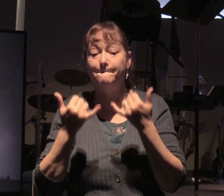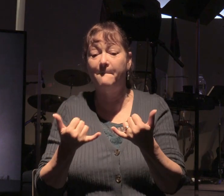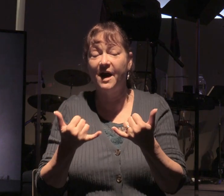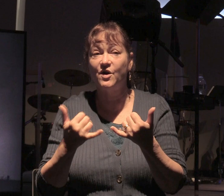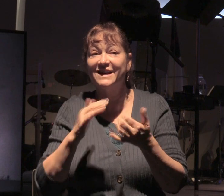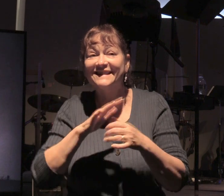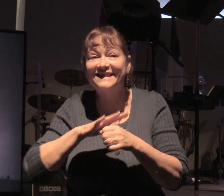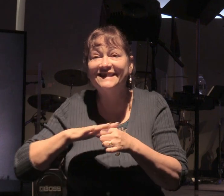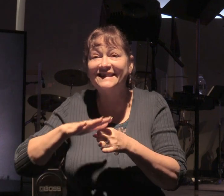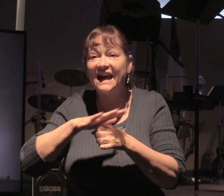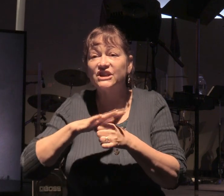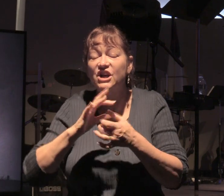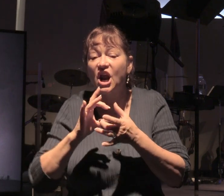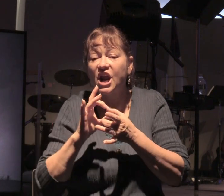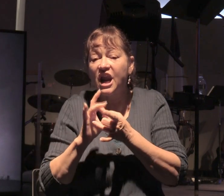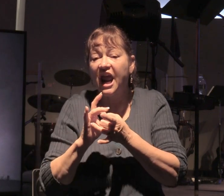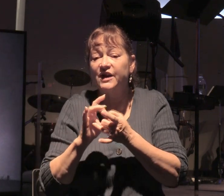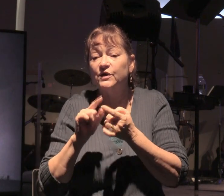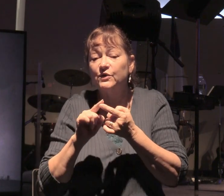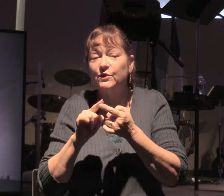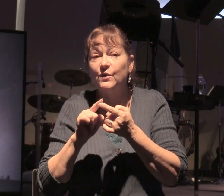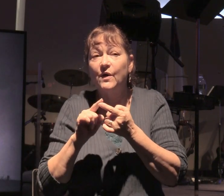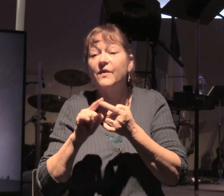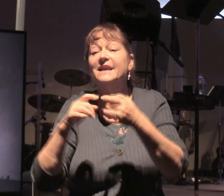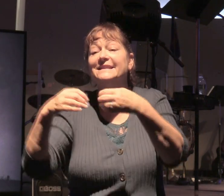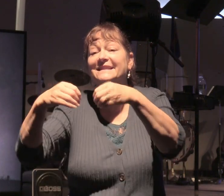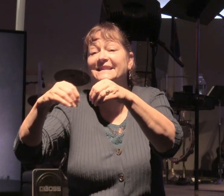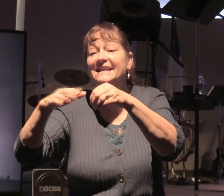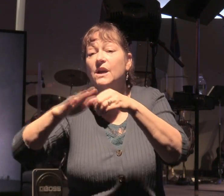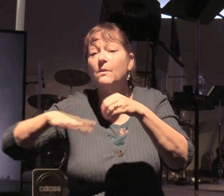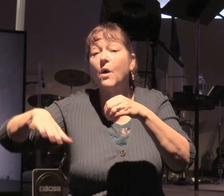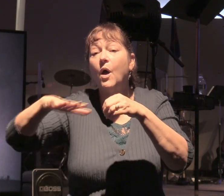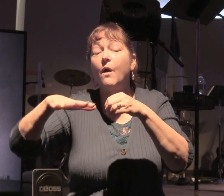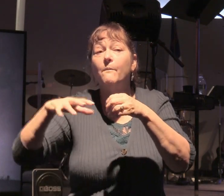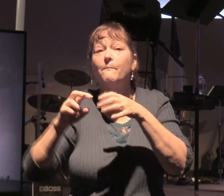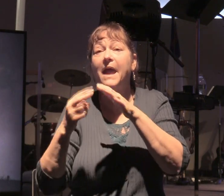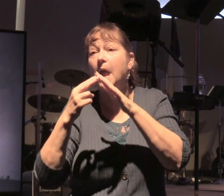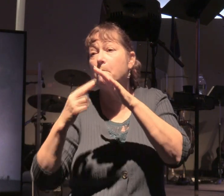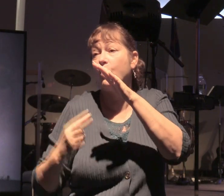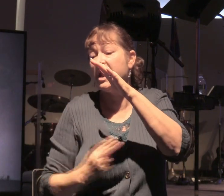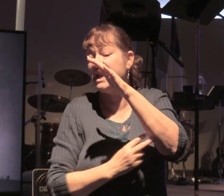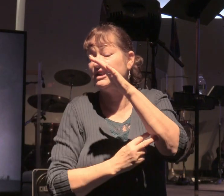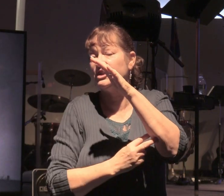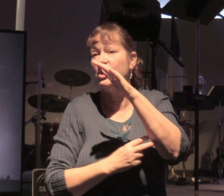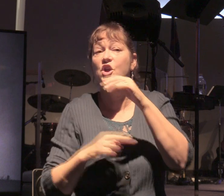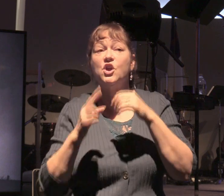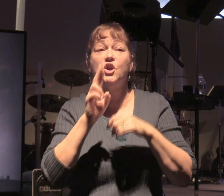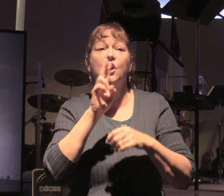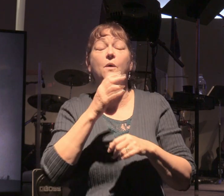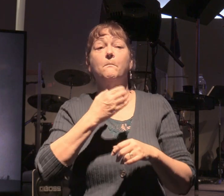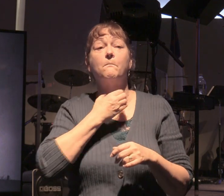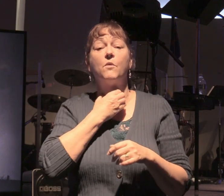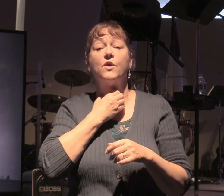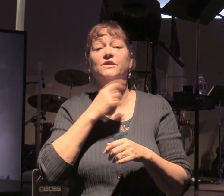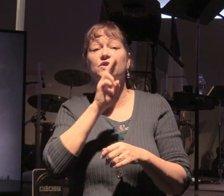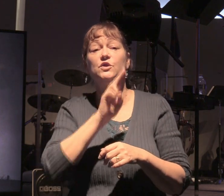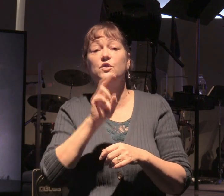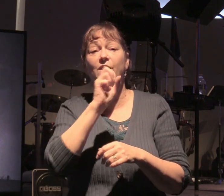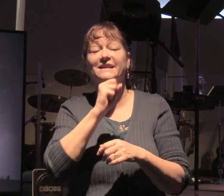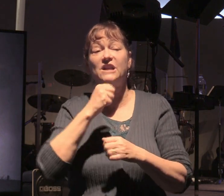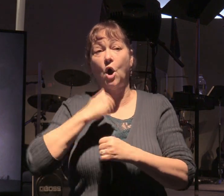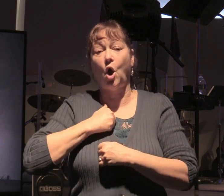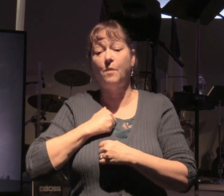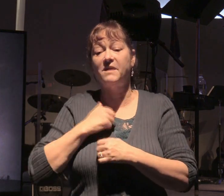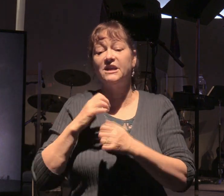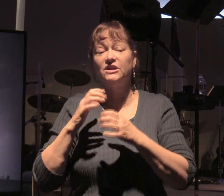of Hue was connected to the citadel by a bridge. U.S. Marines and Army